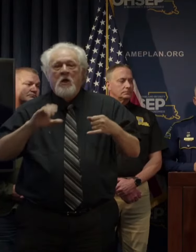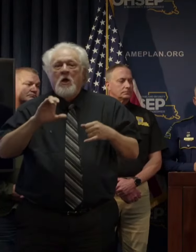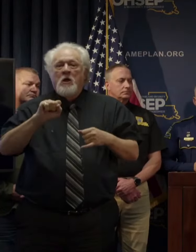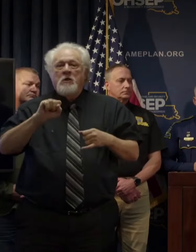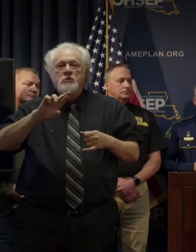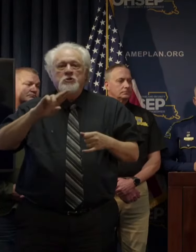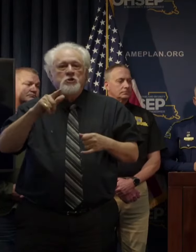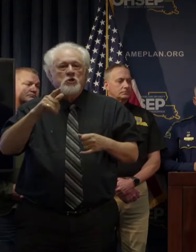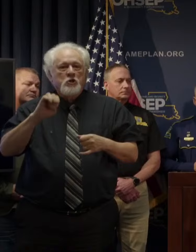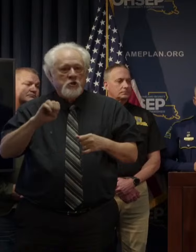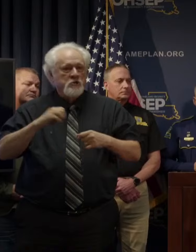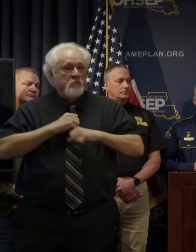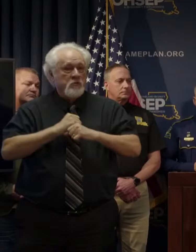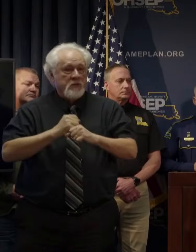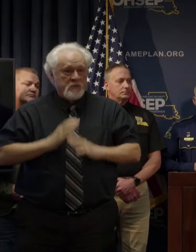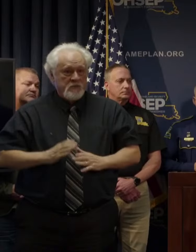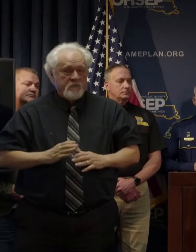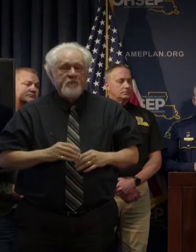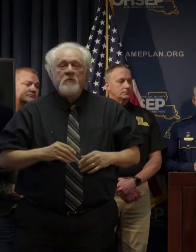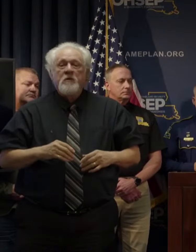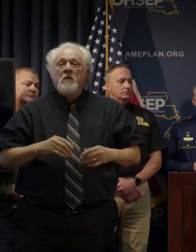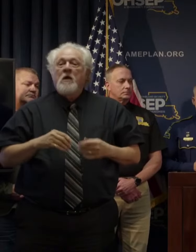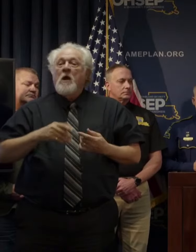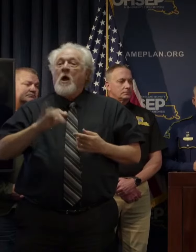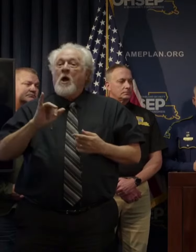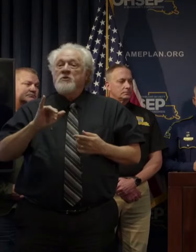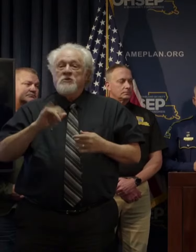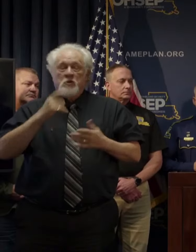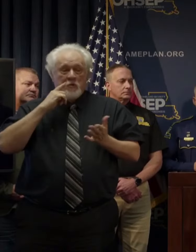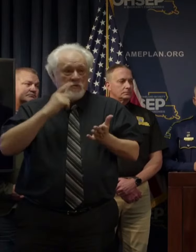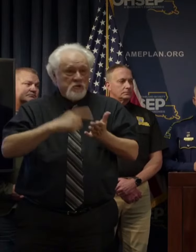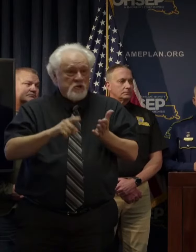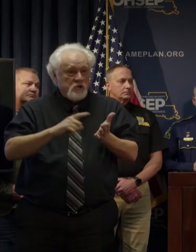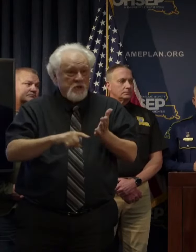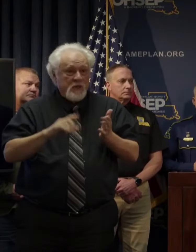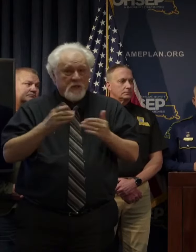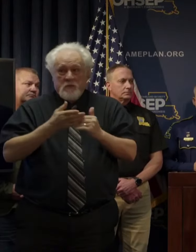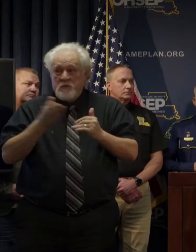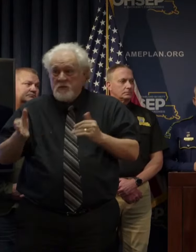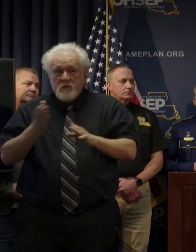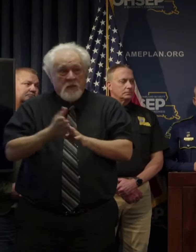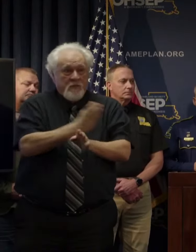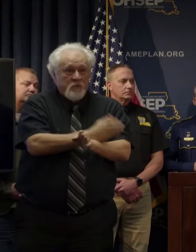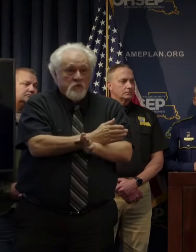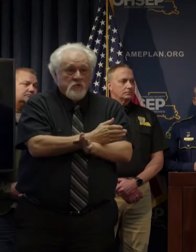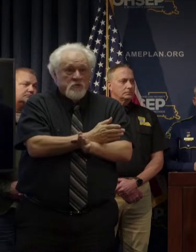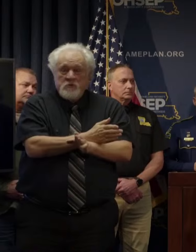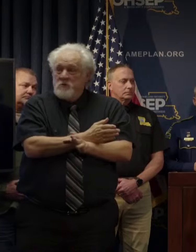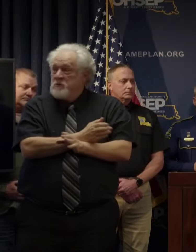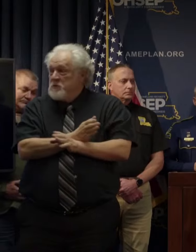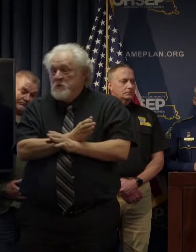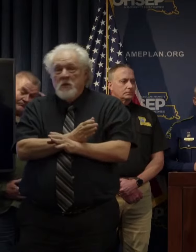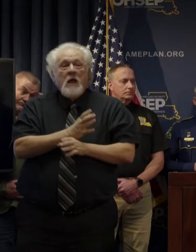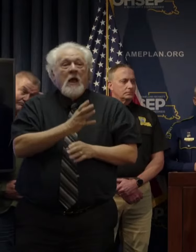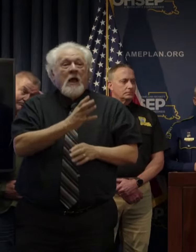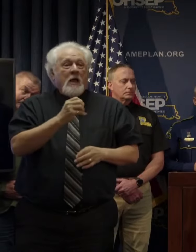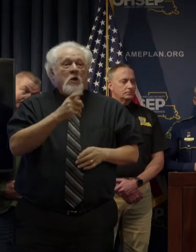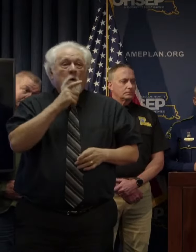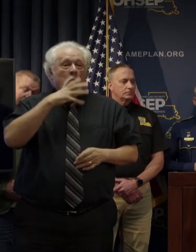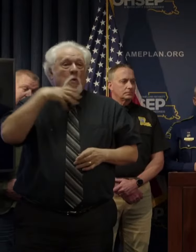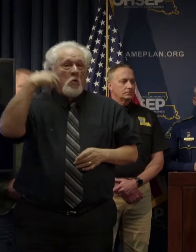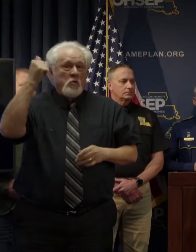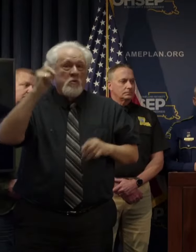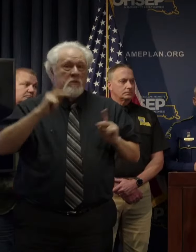protector. Additional tips should include checking on your neighbors and especially the